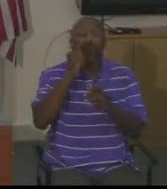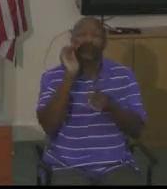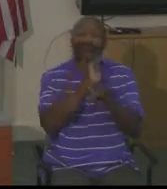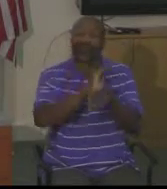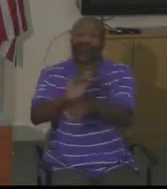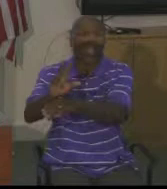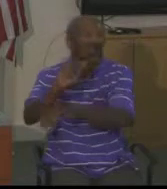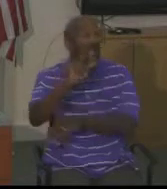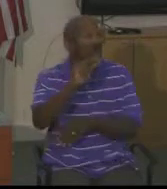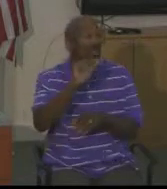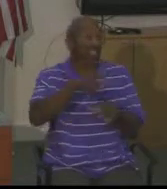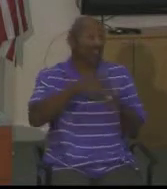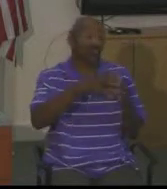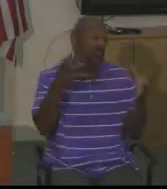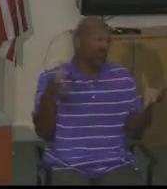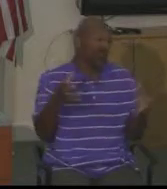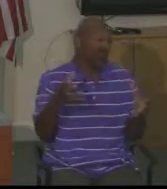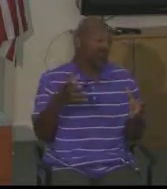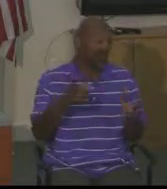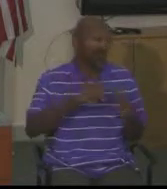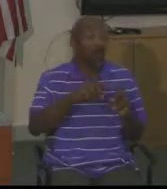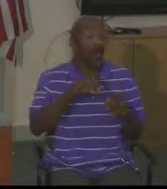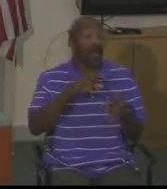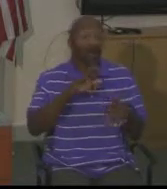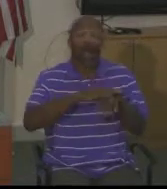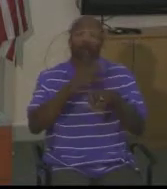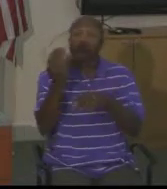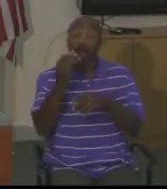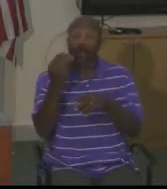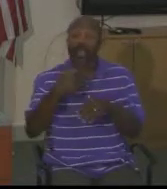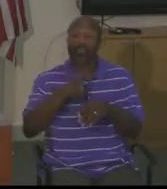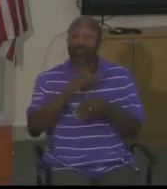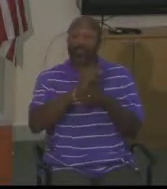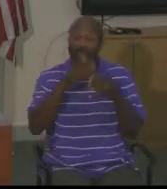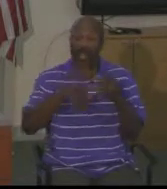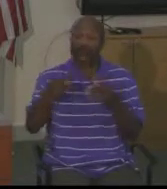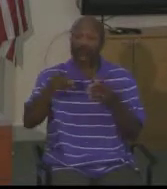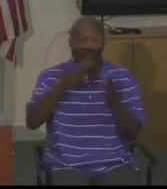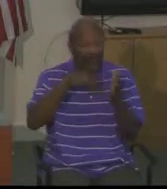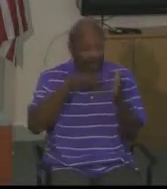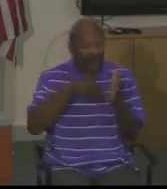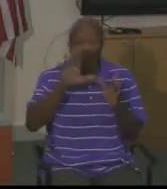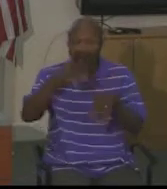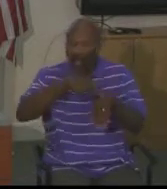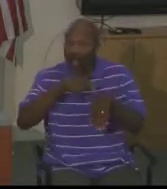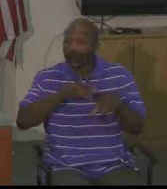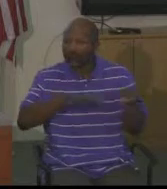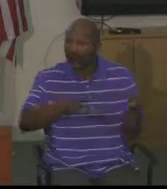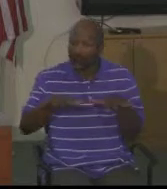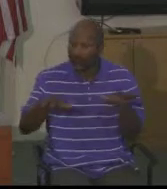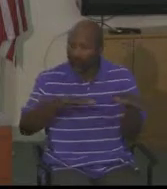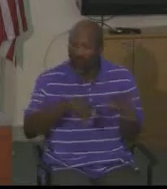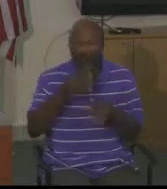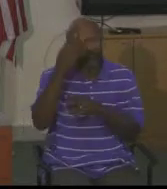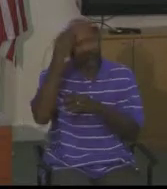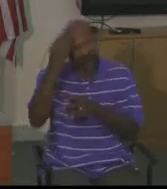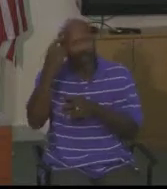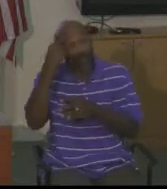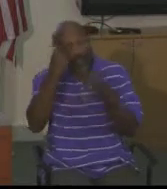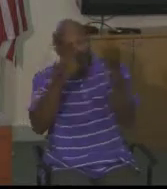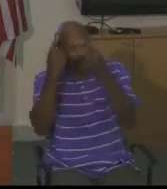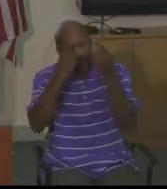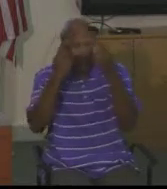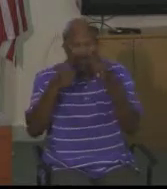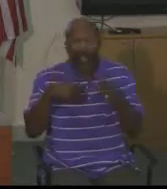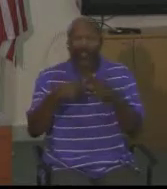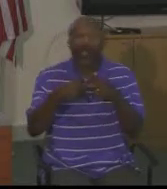much. And we'll have it on Monday, that way you can have the weekend to review the material. And probably